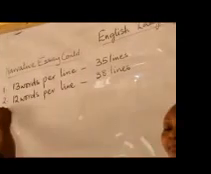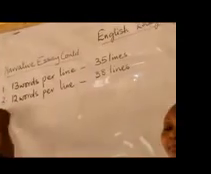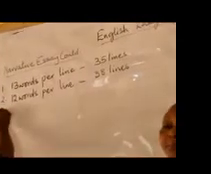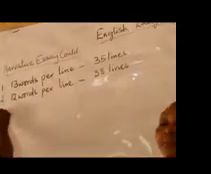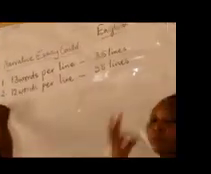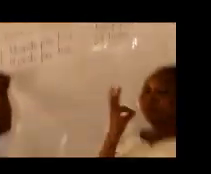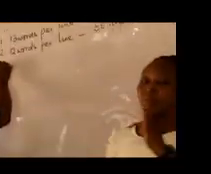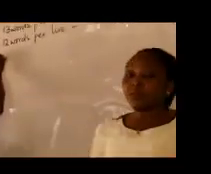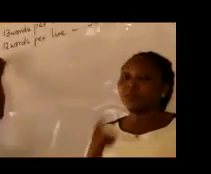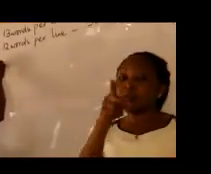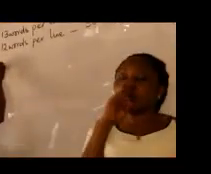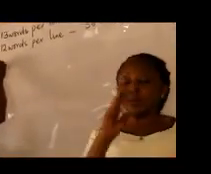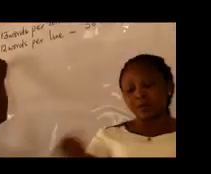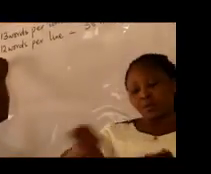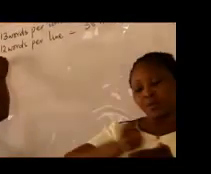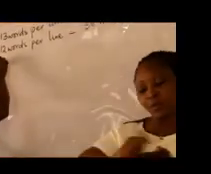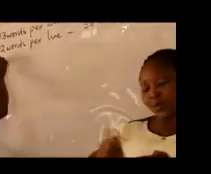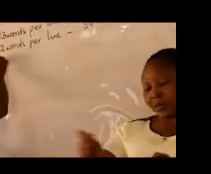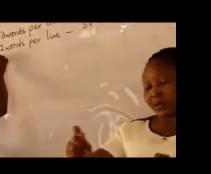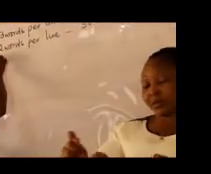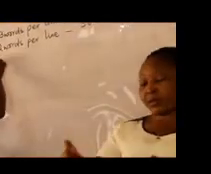If you are writing